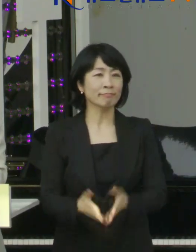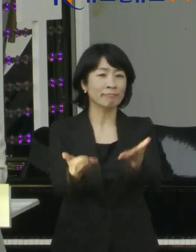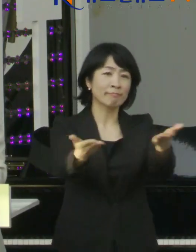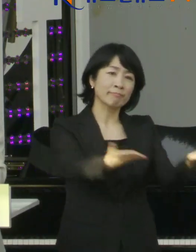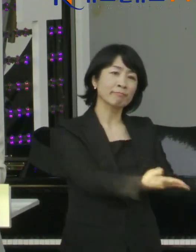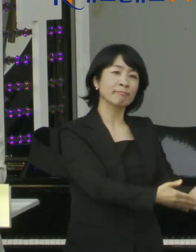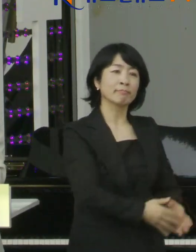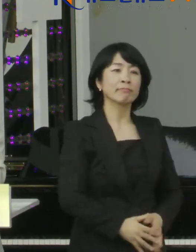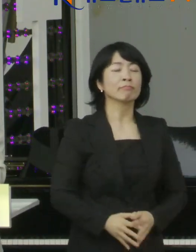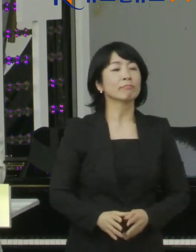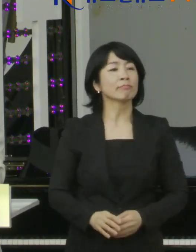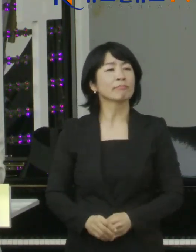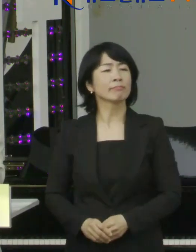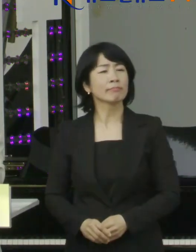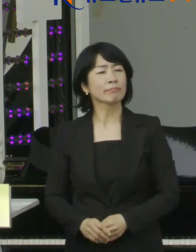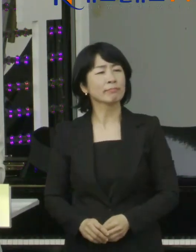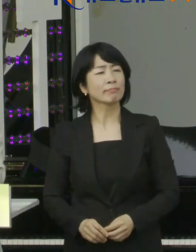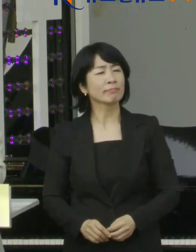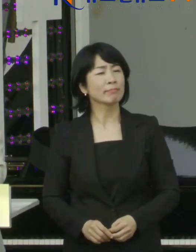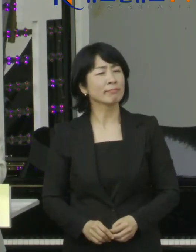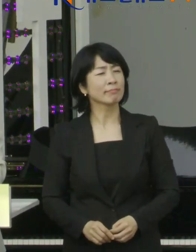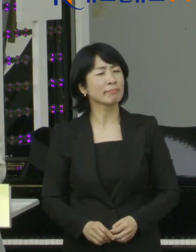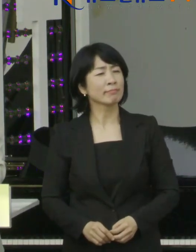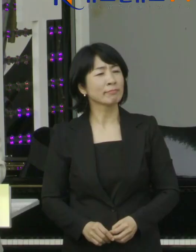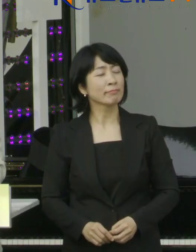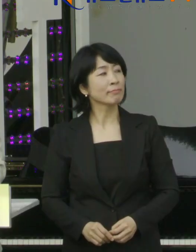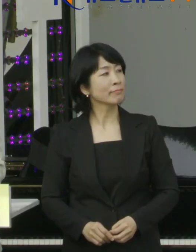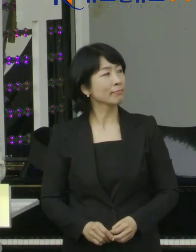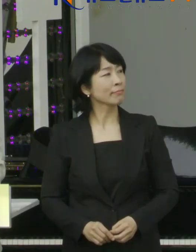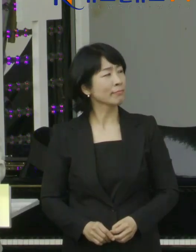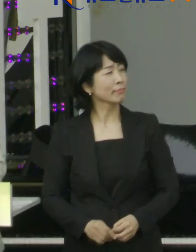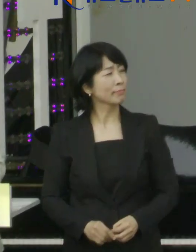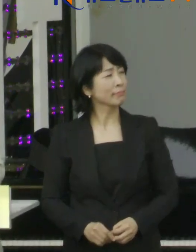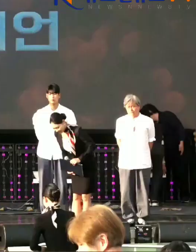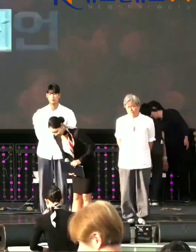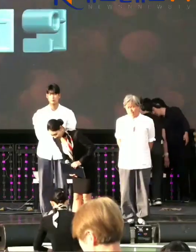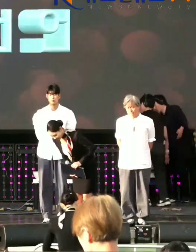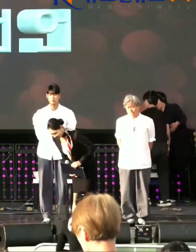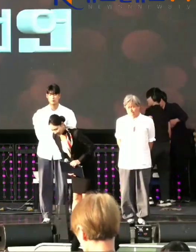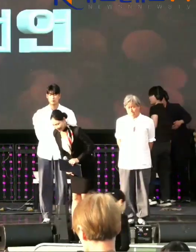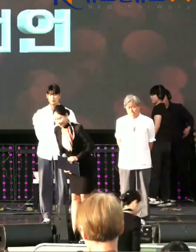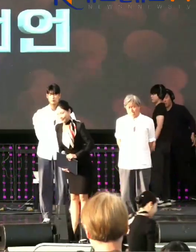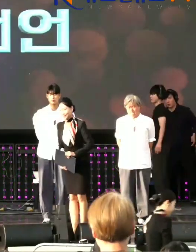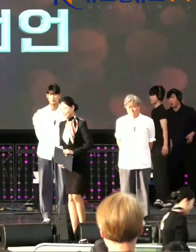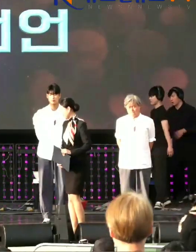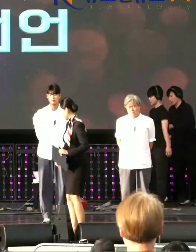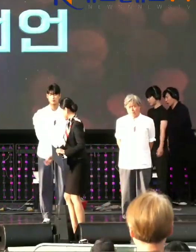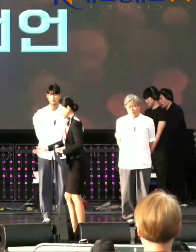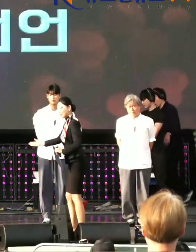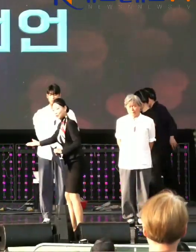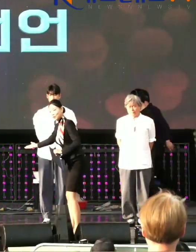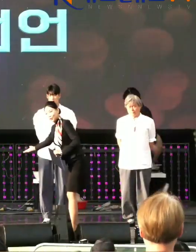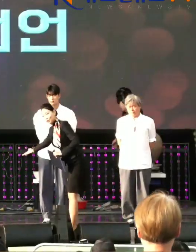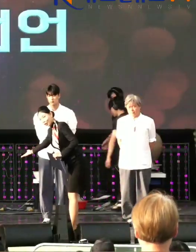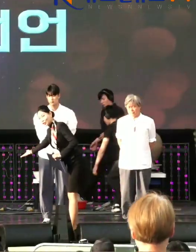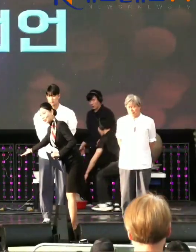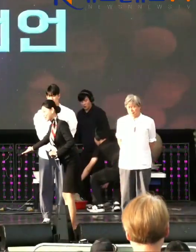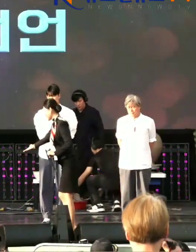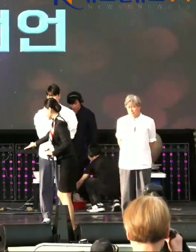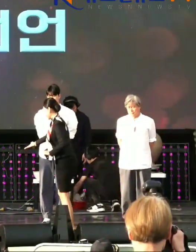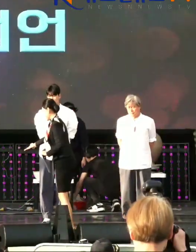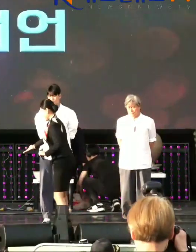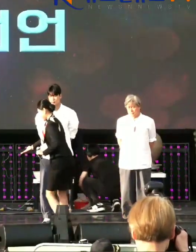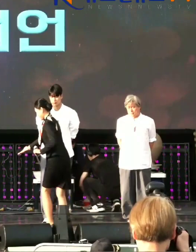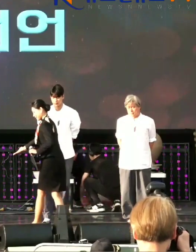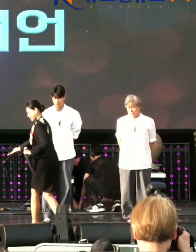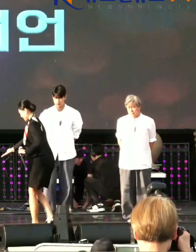will be delivered by Vice Chairman of Ichon City Council, Kim Jae-hyun, on behalf of Ichon City Council Chairman, and